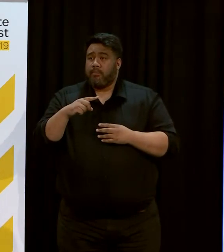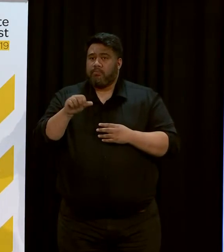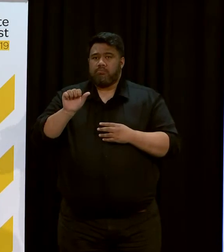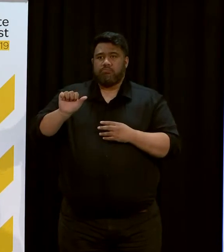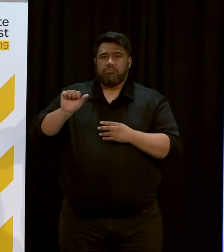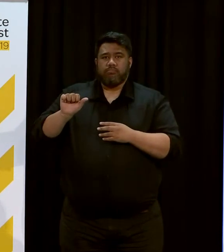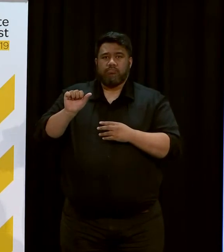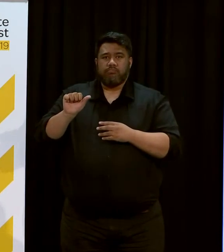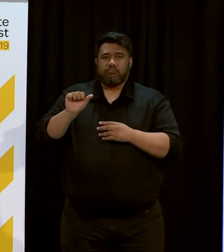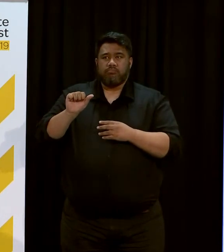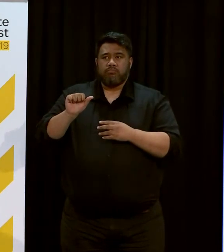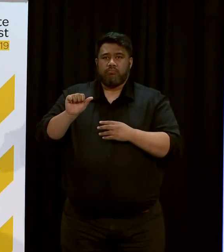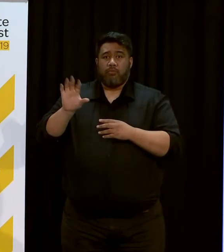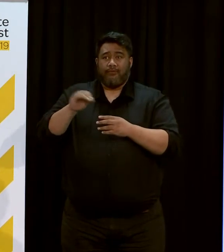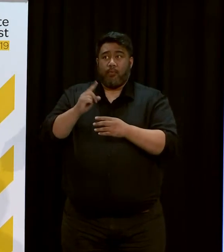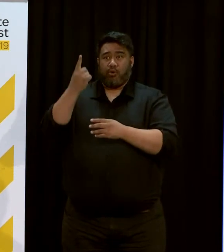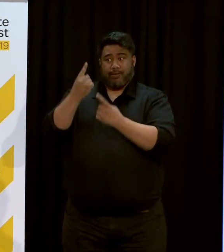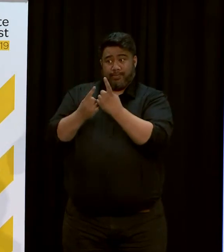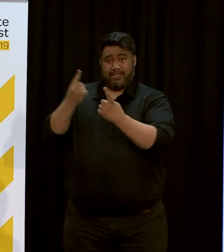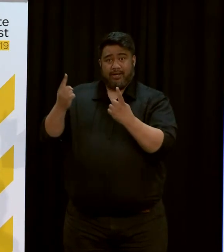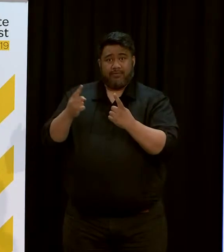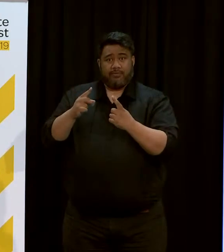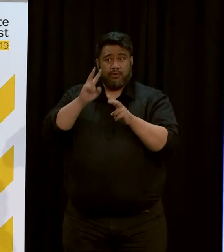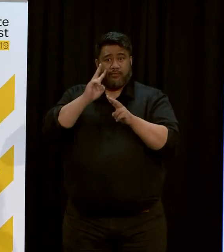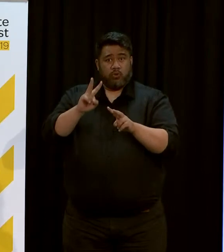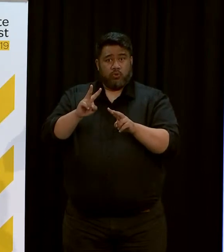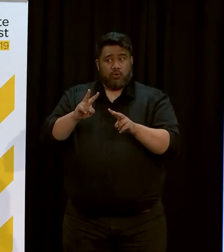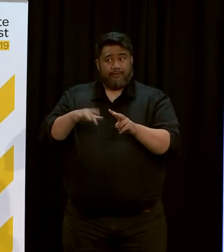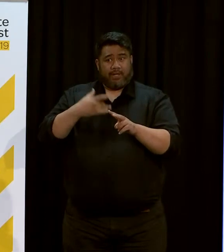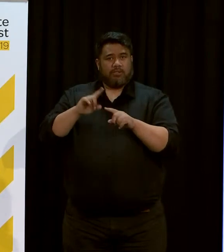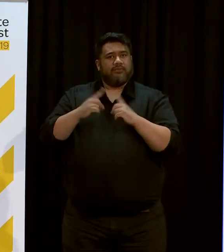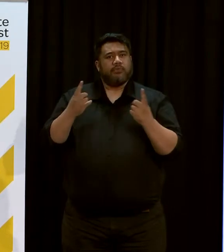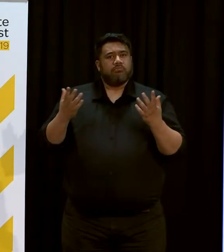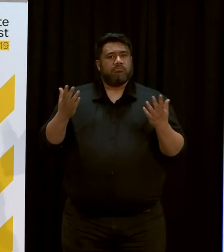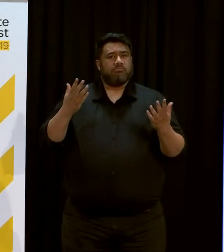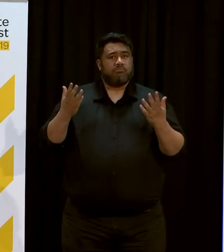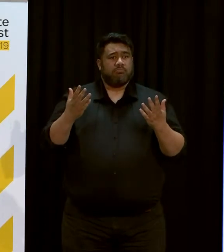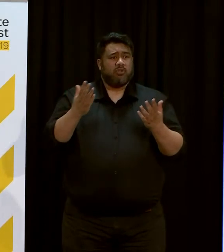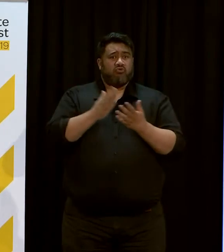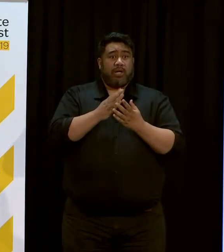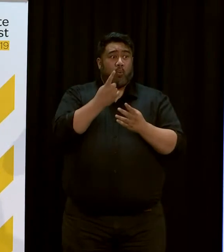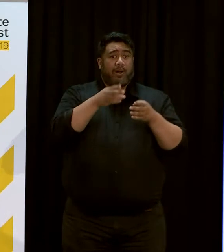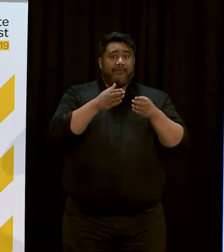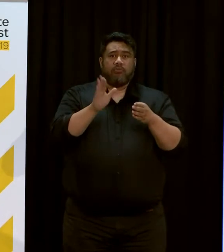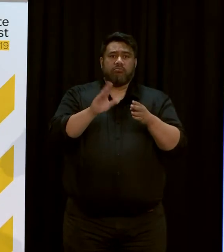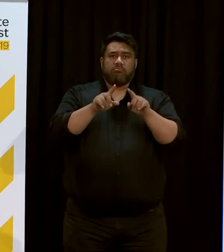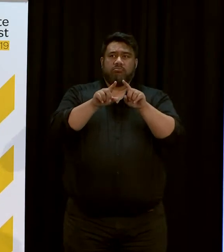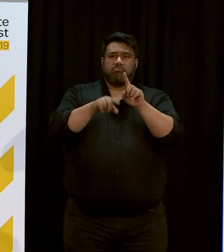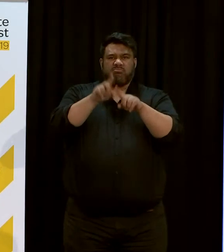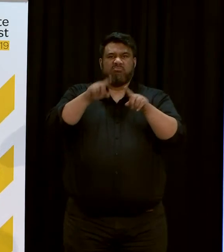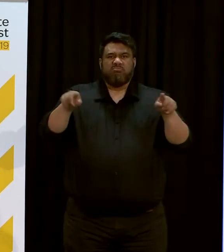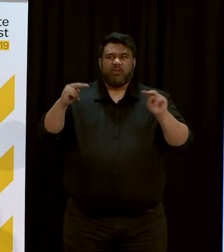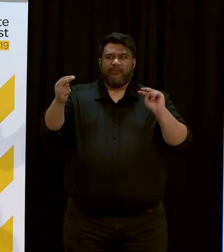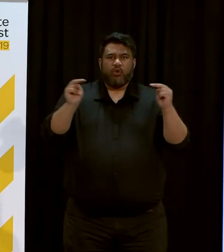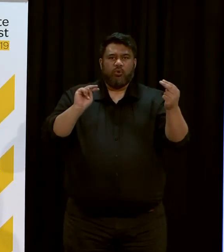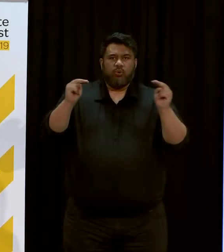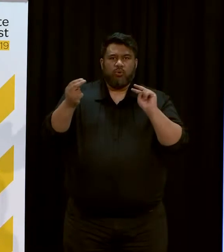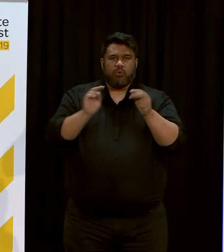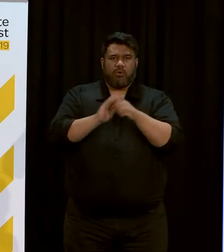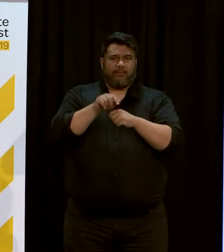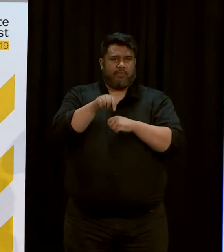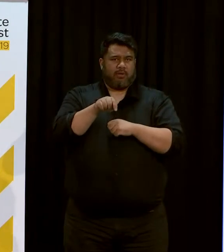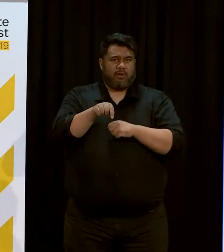from within Tamaki Makaurau, had a different view. So I think it's fair to say that there were a range of views in some of